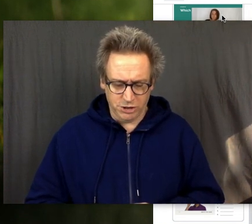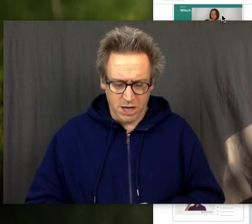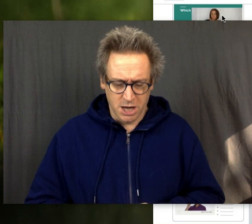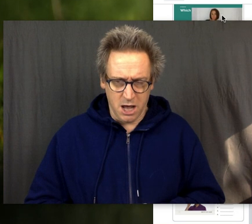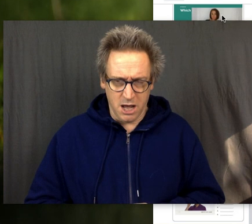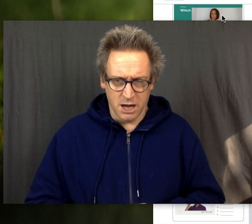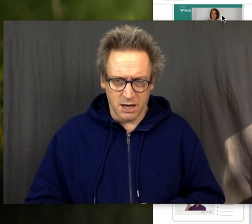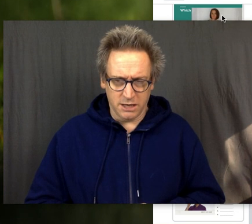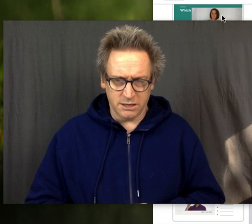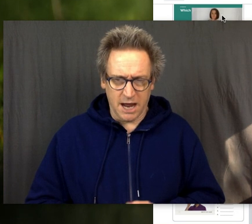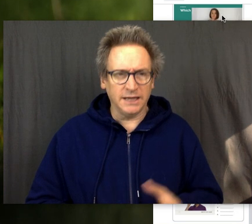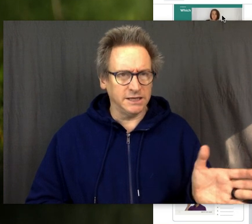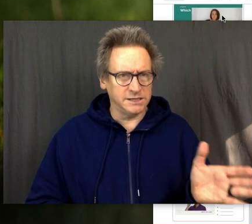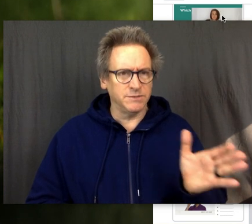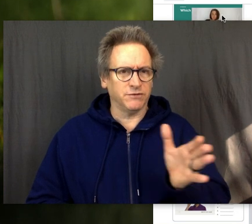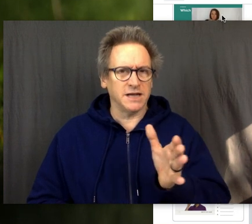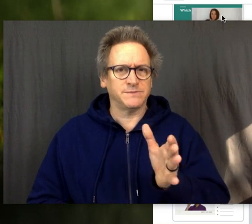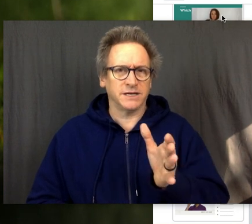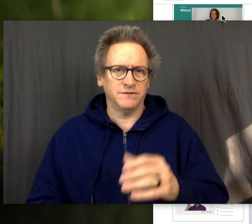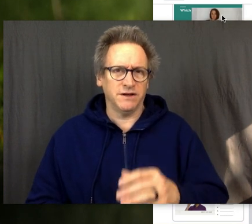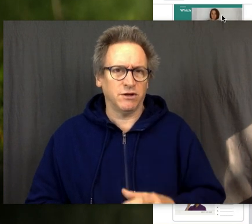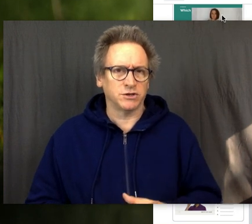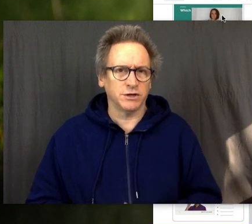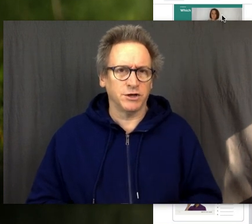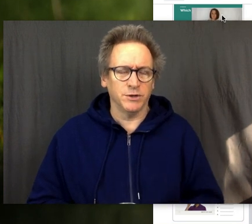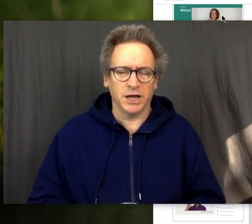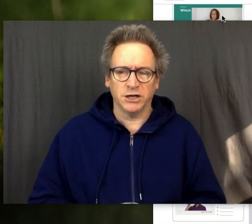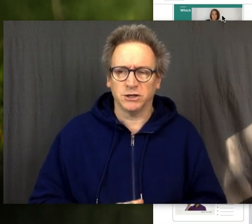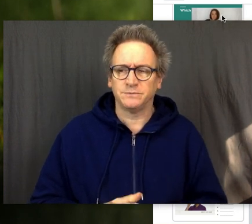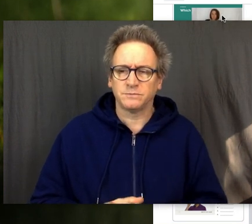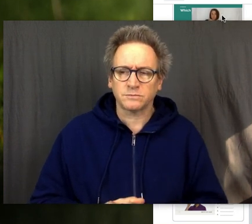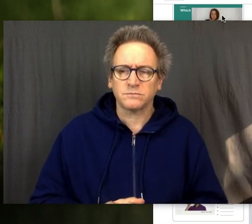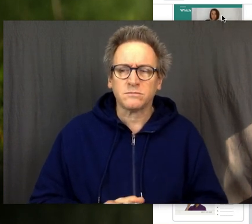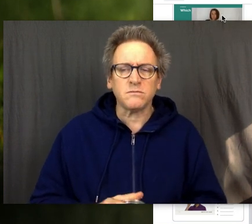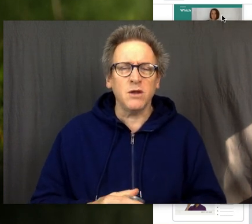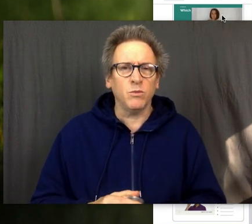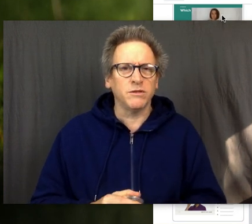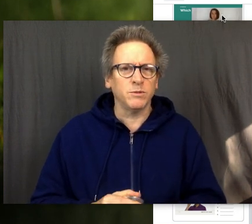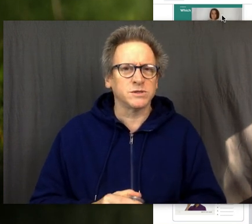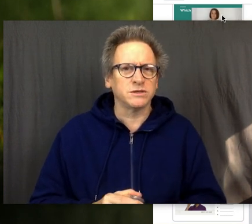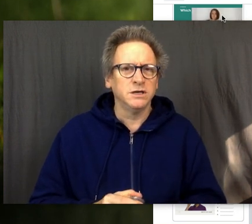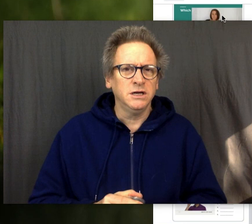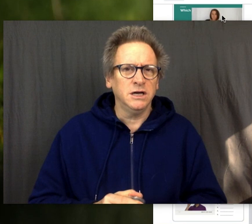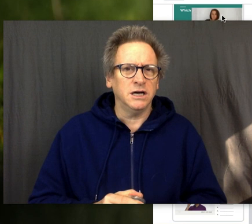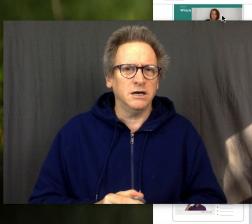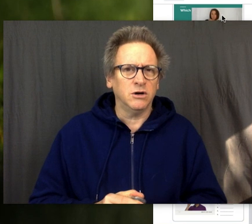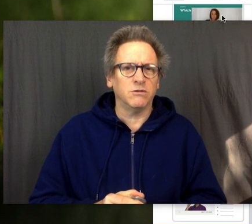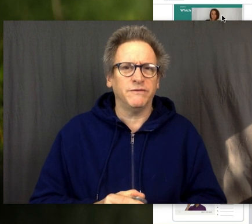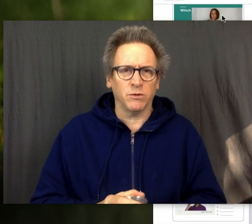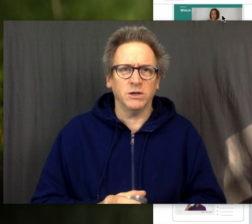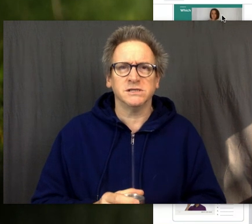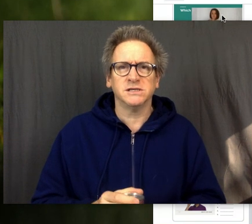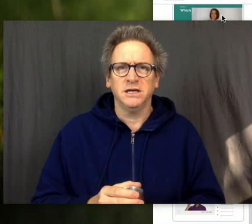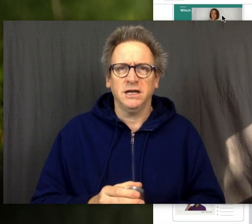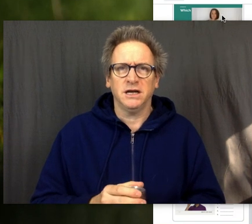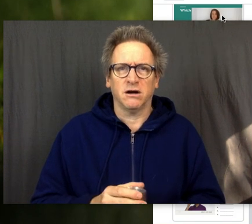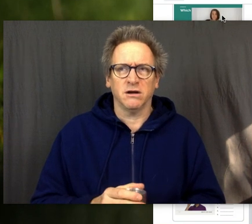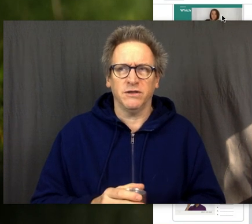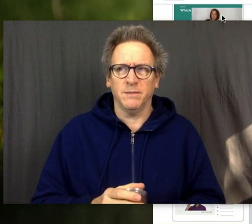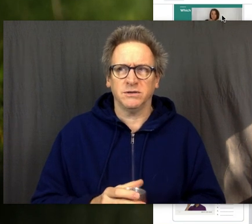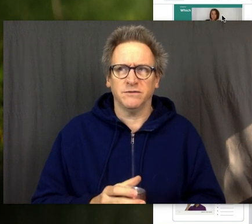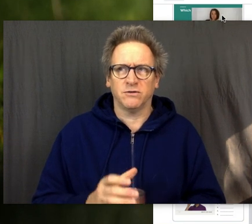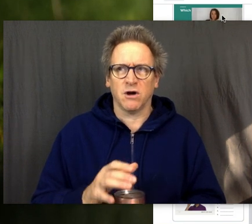published highlighting some different aspects of deaf culture and communication. And one of the most horrific ones